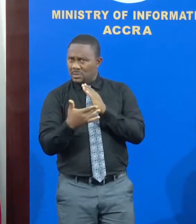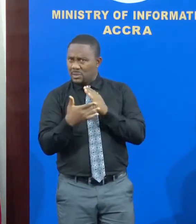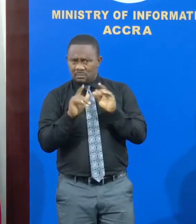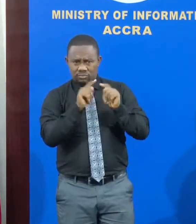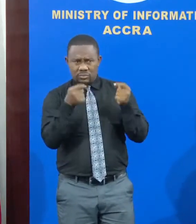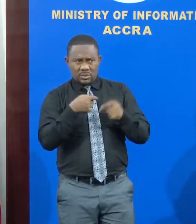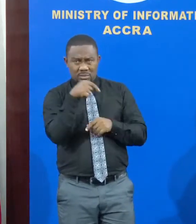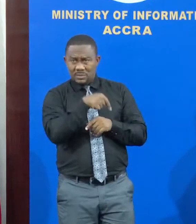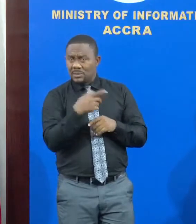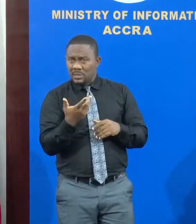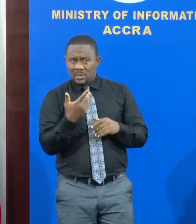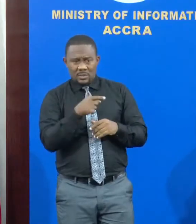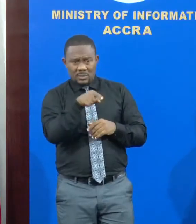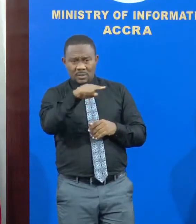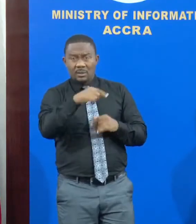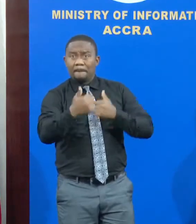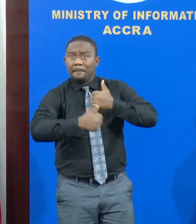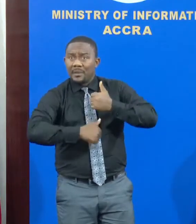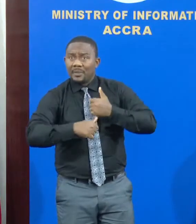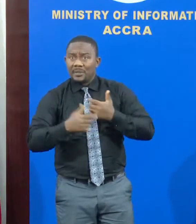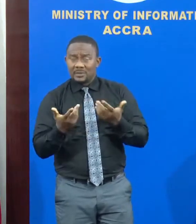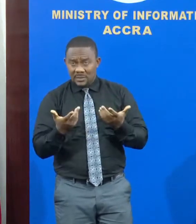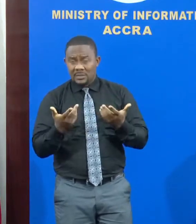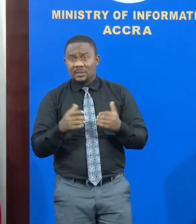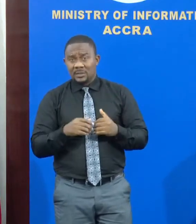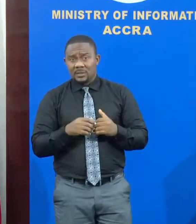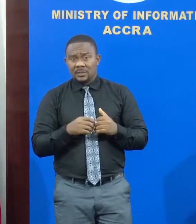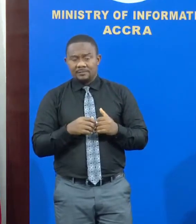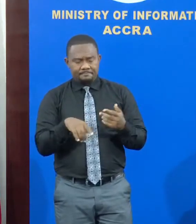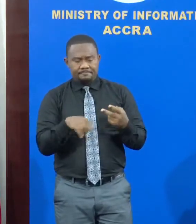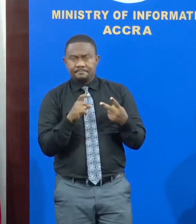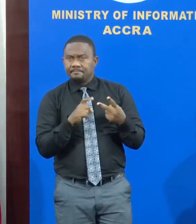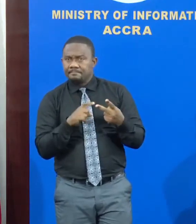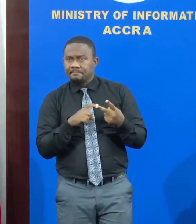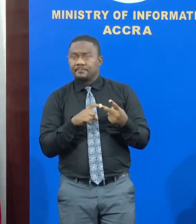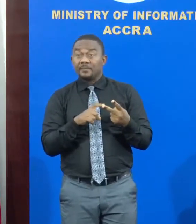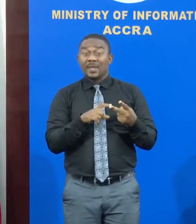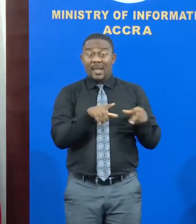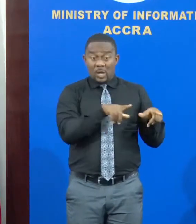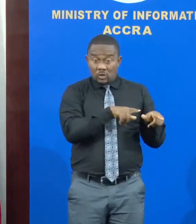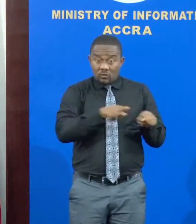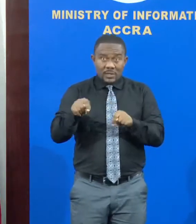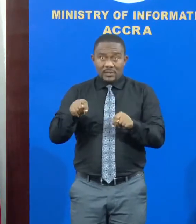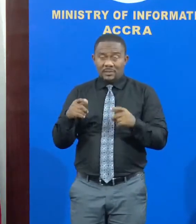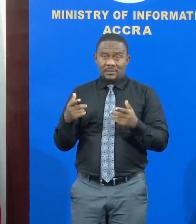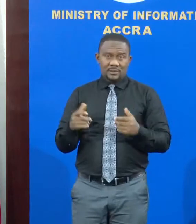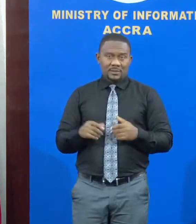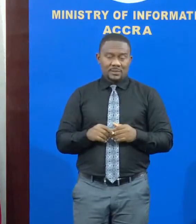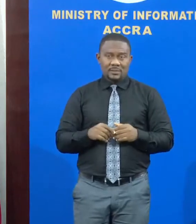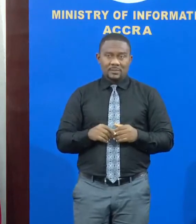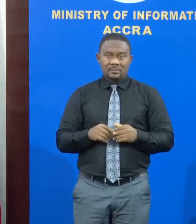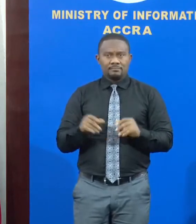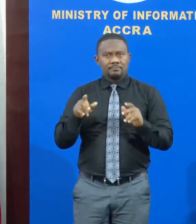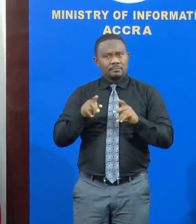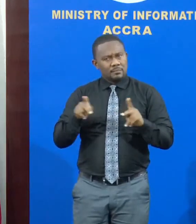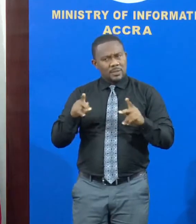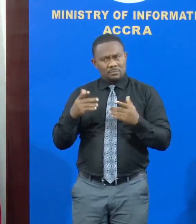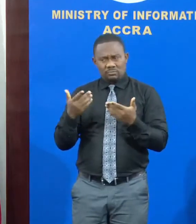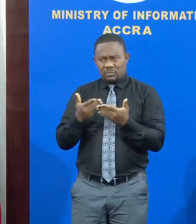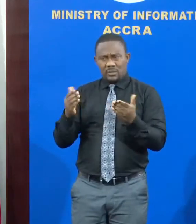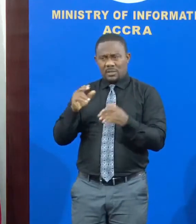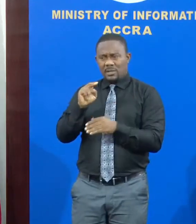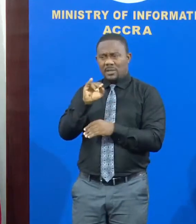Limited, which is a subsidiary of the Margins Group of Companies. Second, we had to transfer the public key infrastructure of